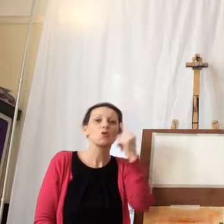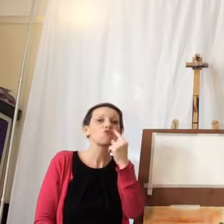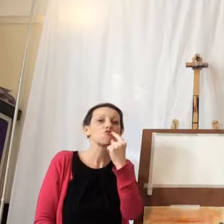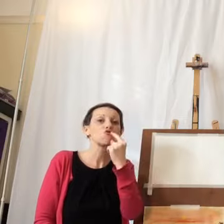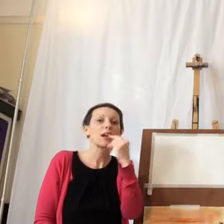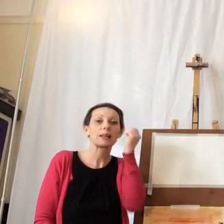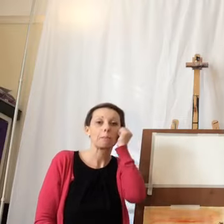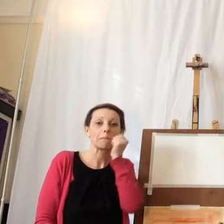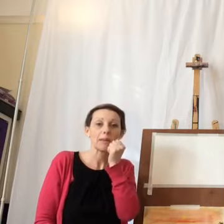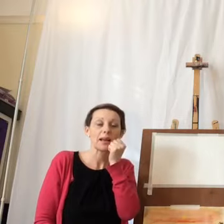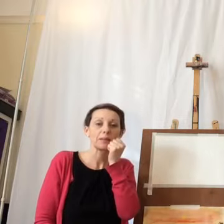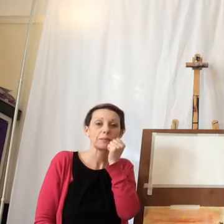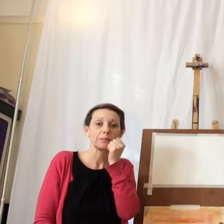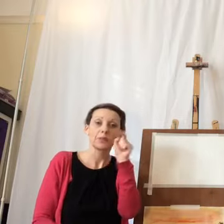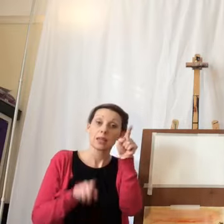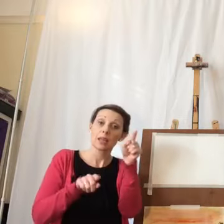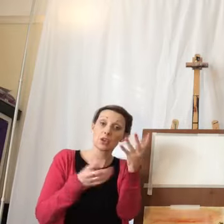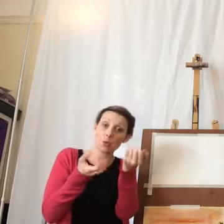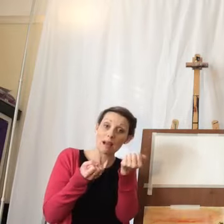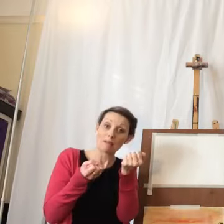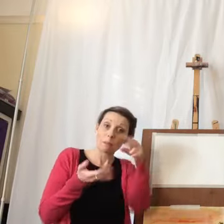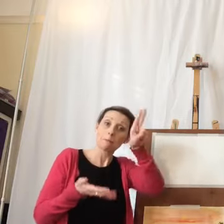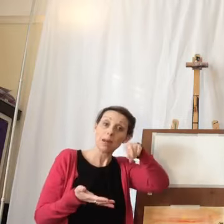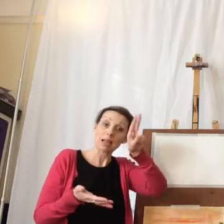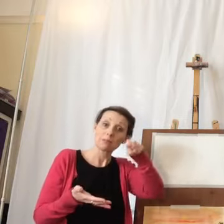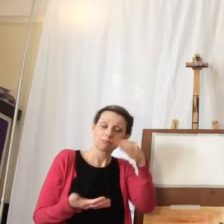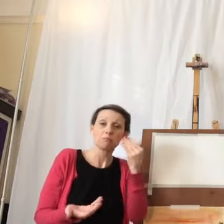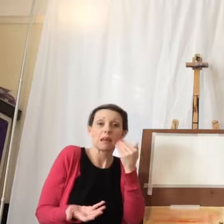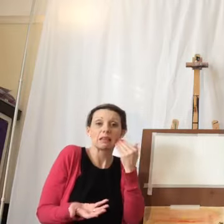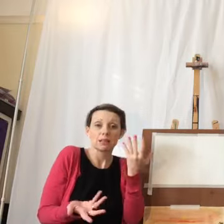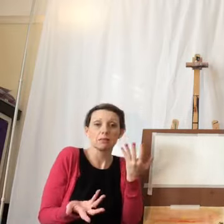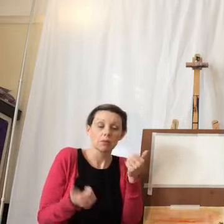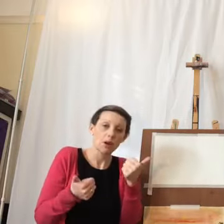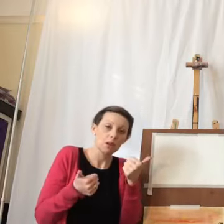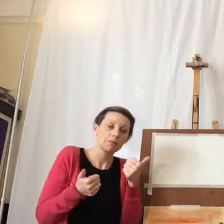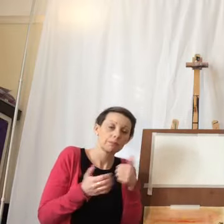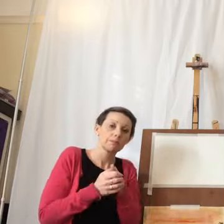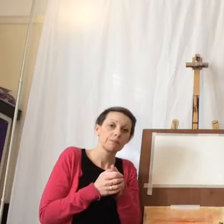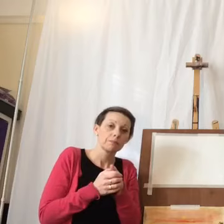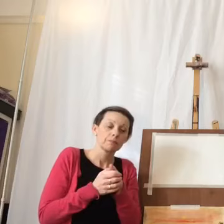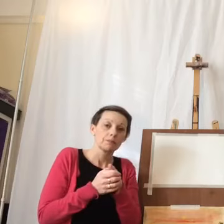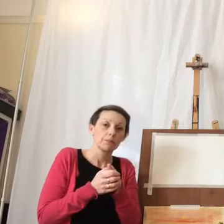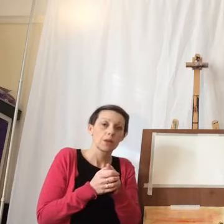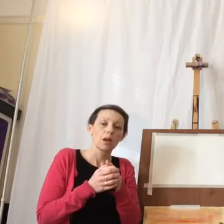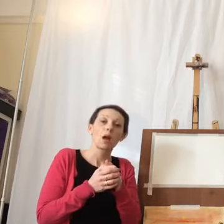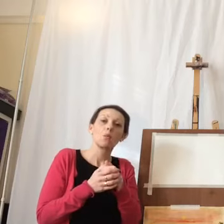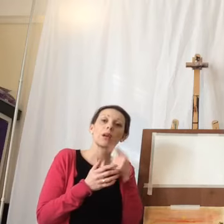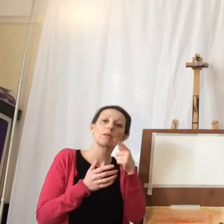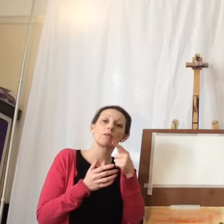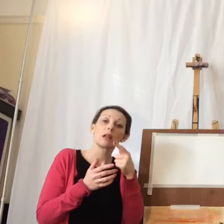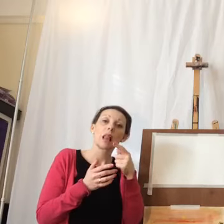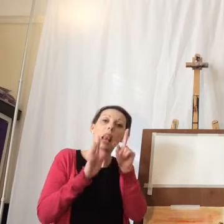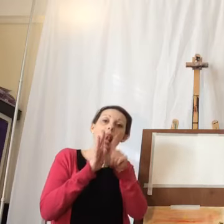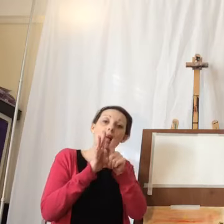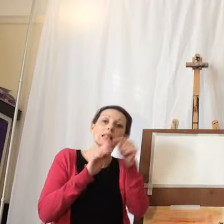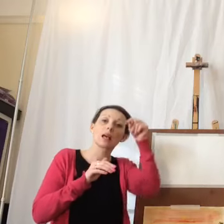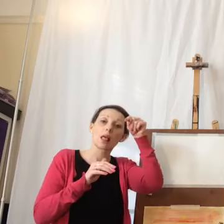and you have paint, you can do that. But this will be recorded for later on our Facebook page.